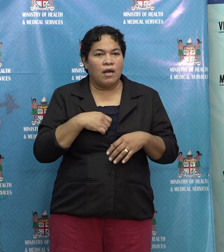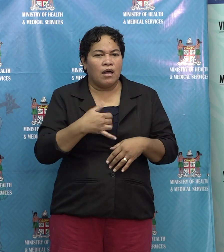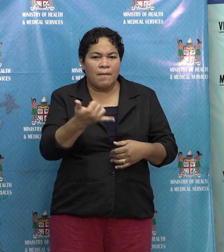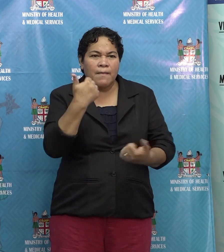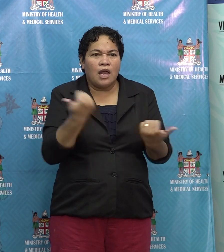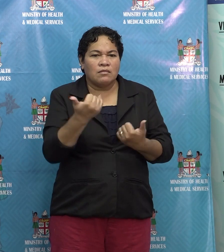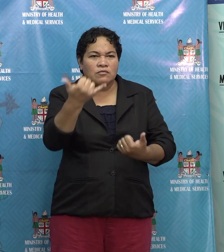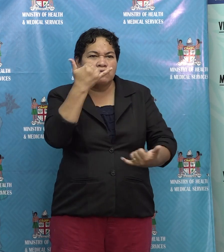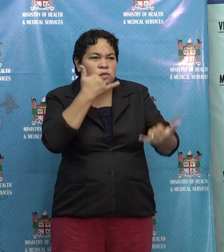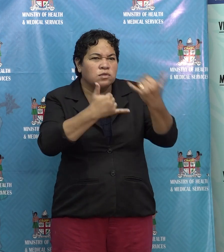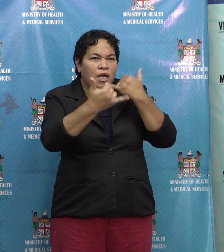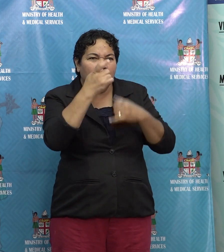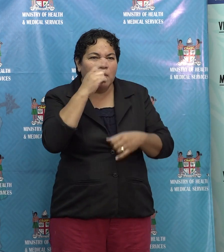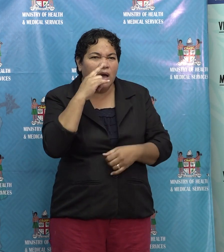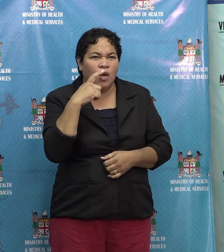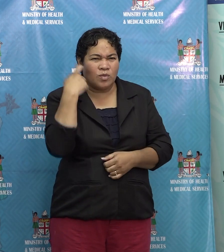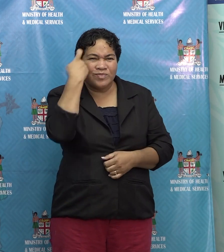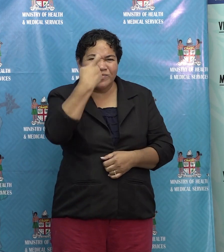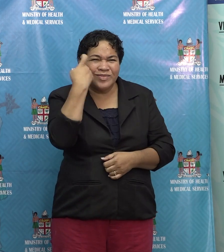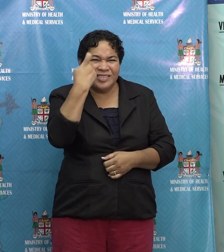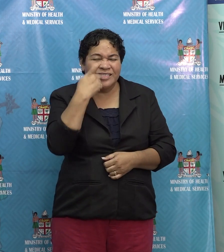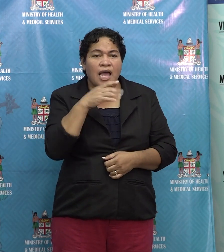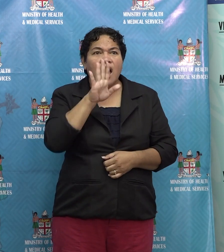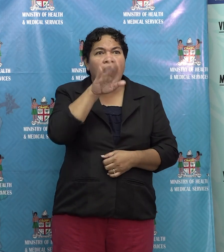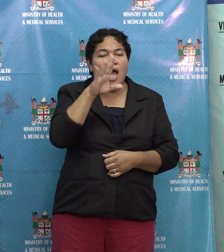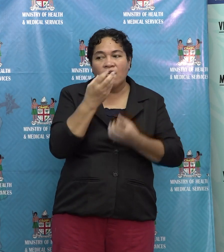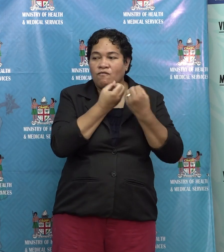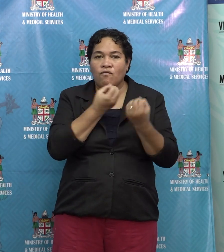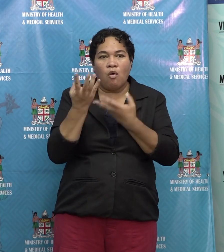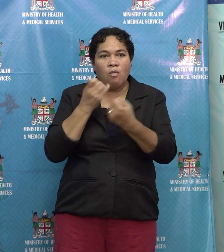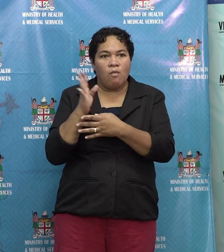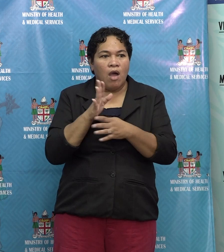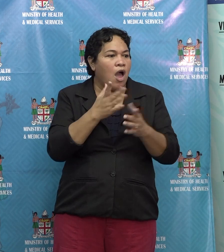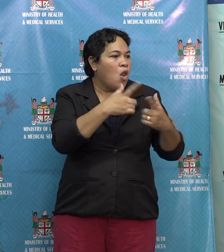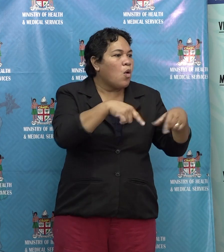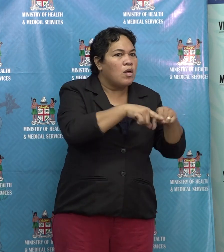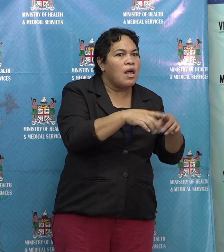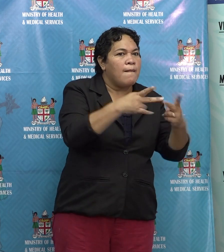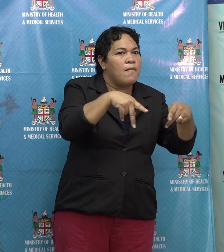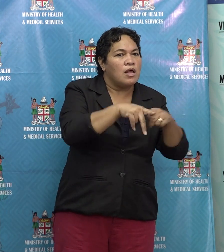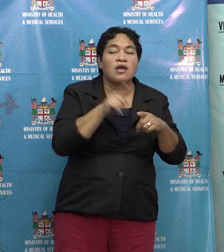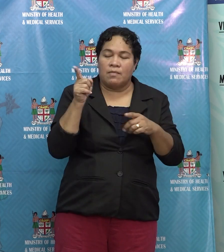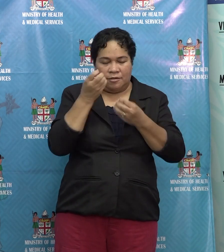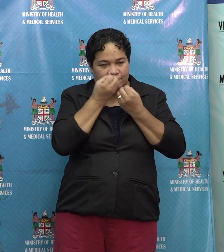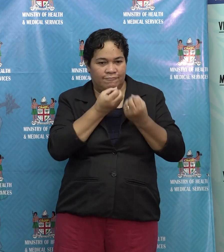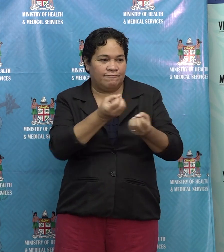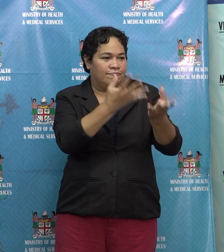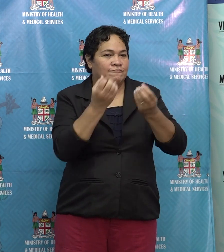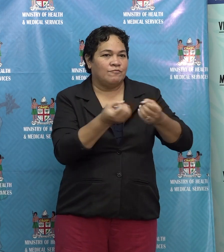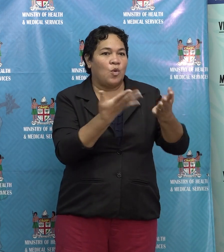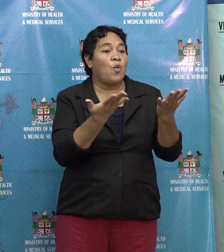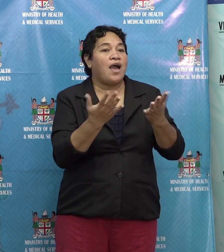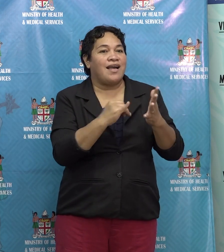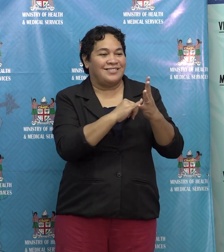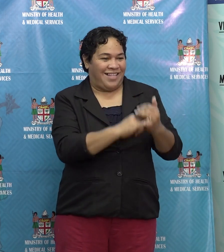from concerned members of the community. They give me the location. I've sent it to the relevant response team in the subdivisions,